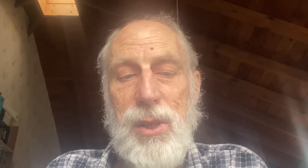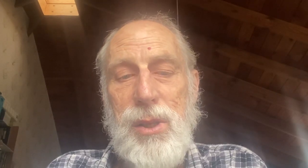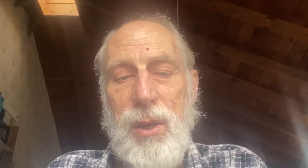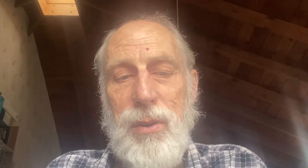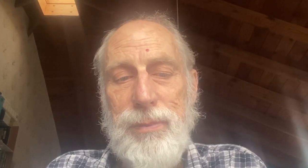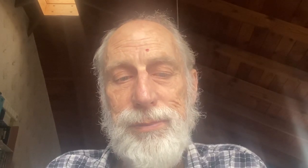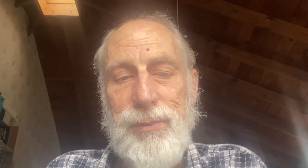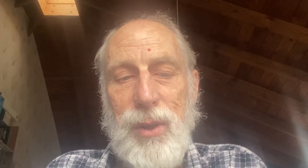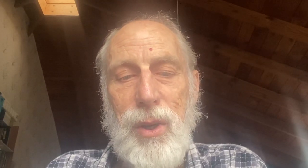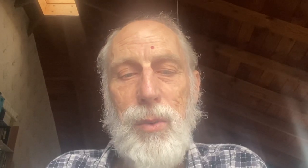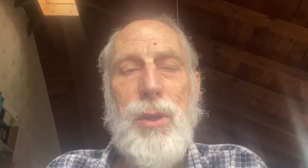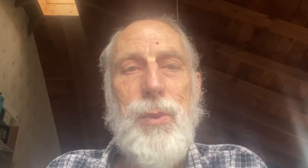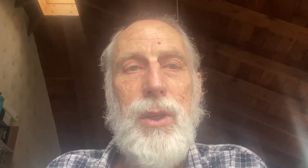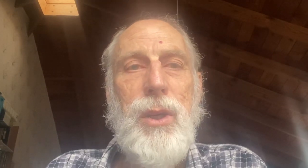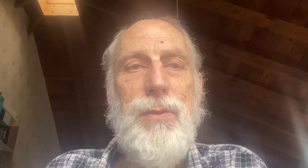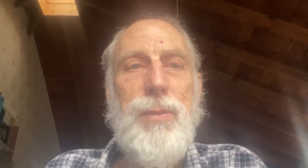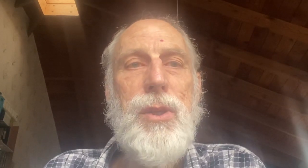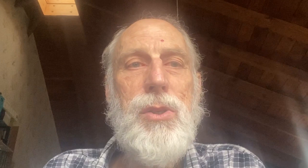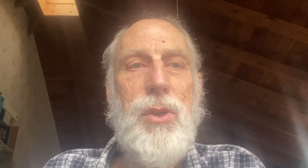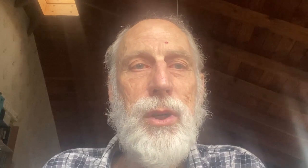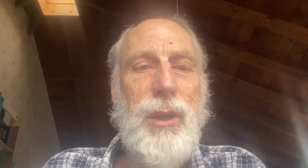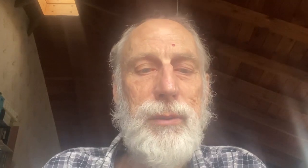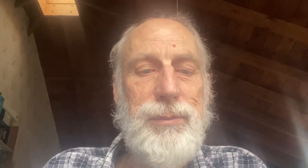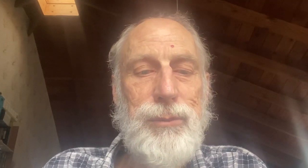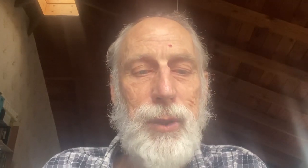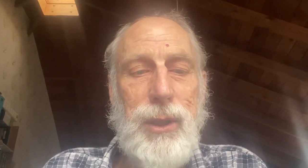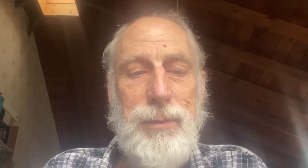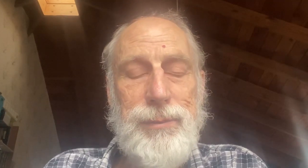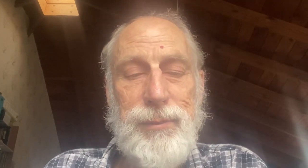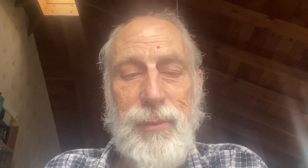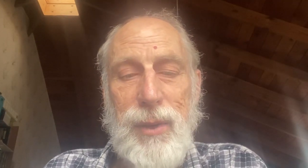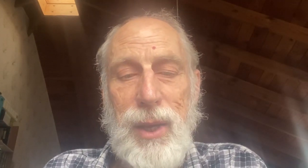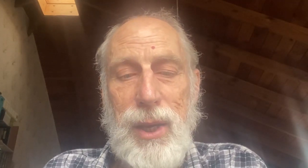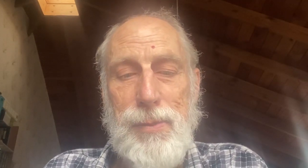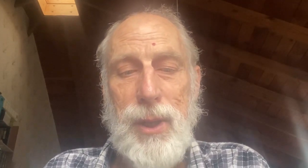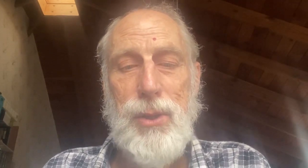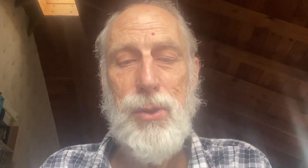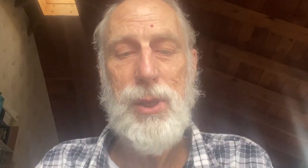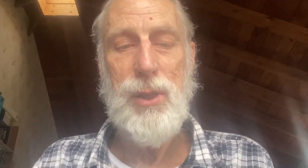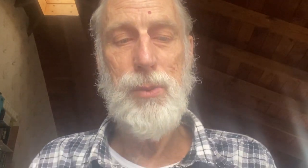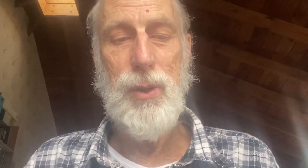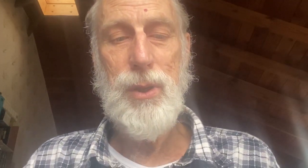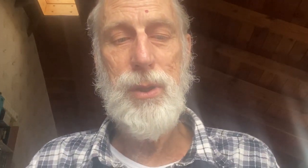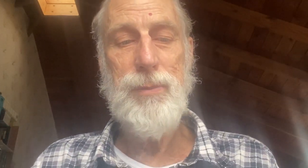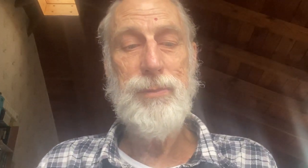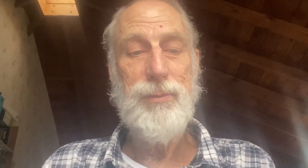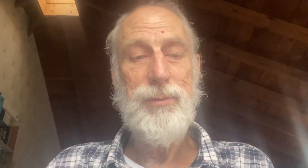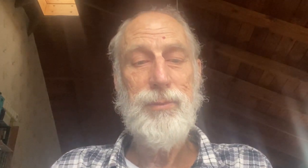So, what do we learn from this story? Well, here's my 2 cents worth.